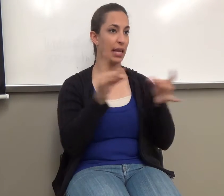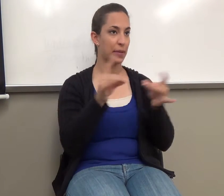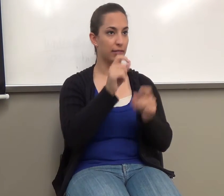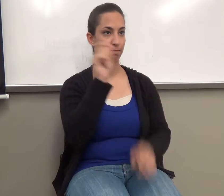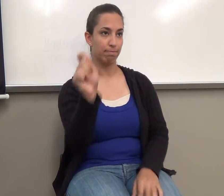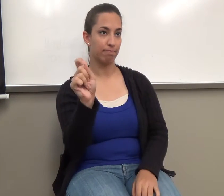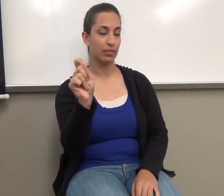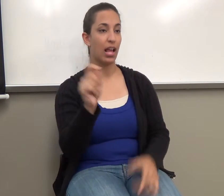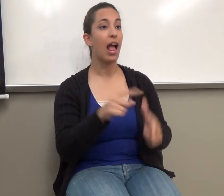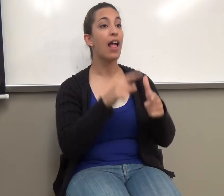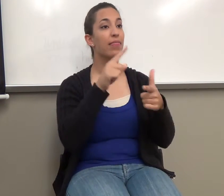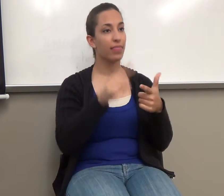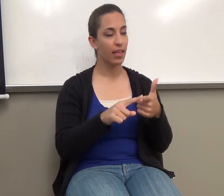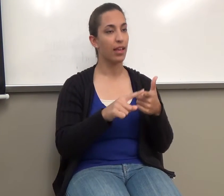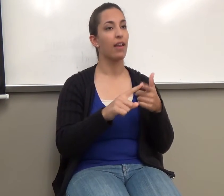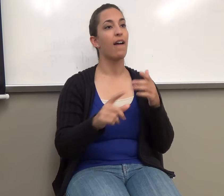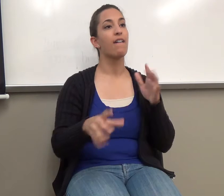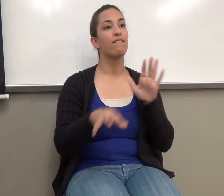find 3 examples of that.